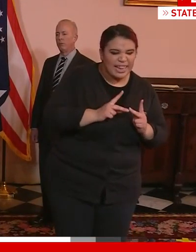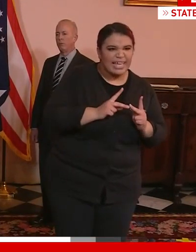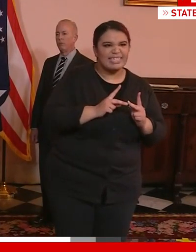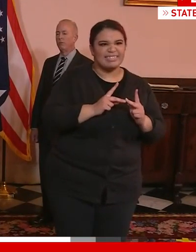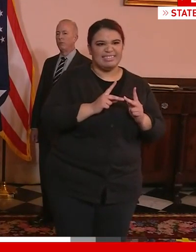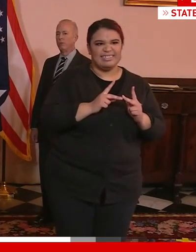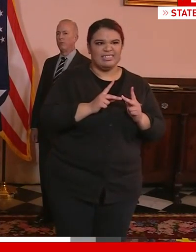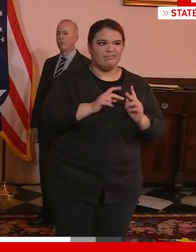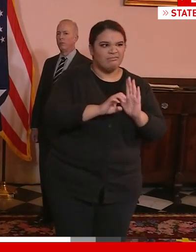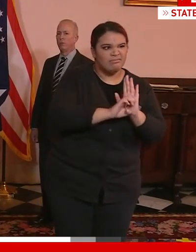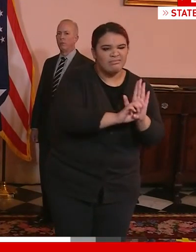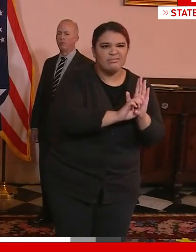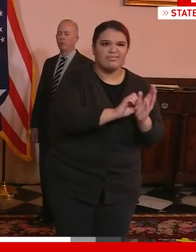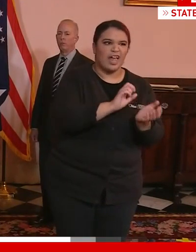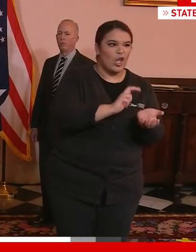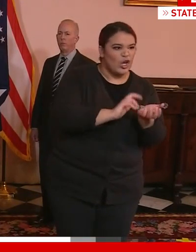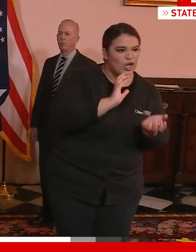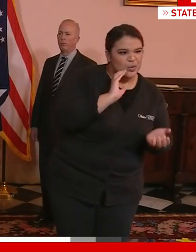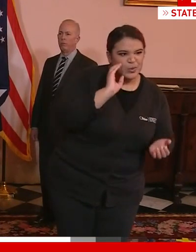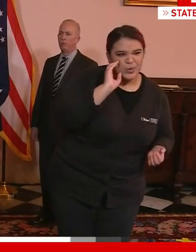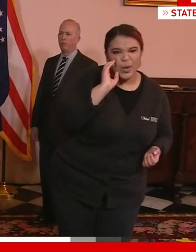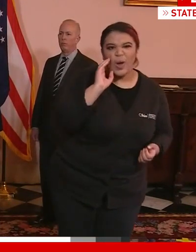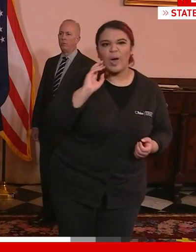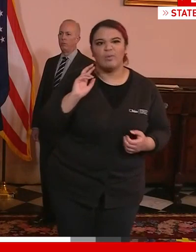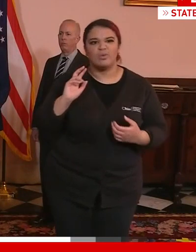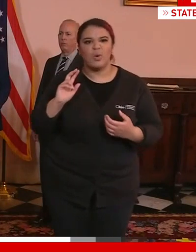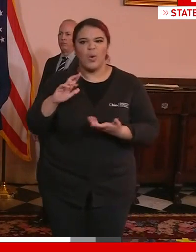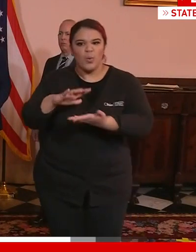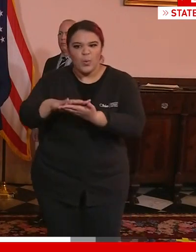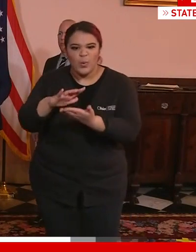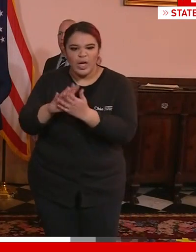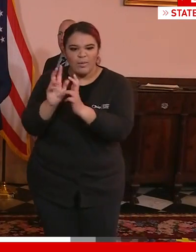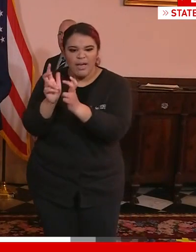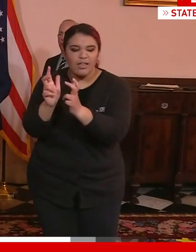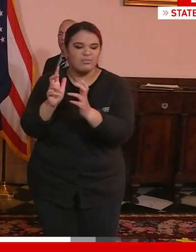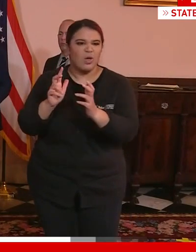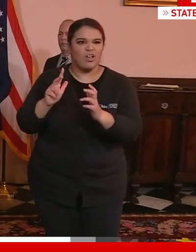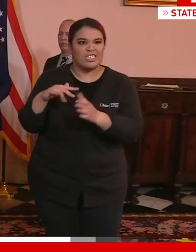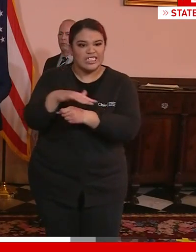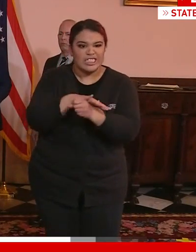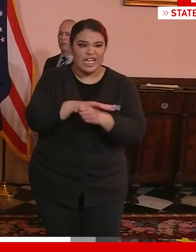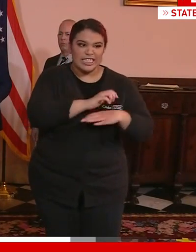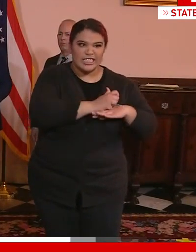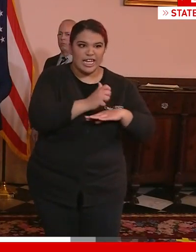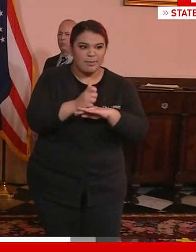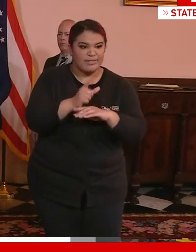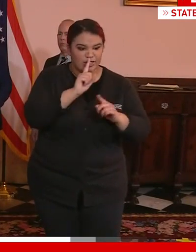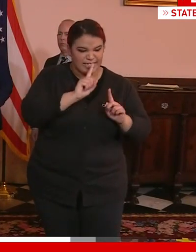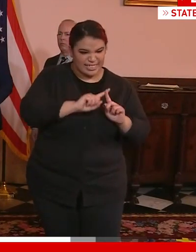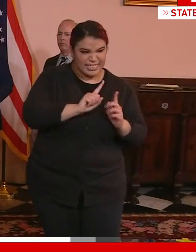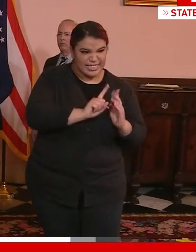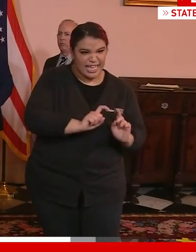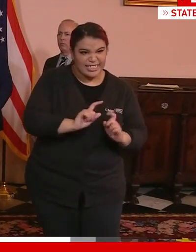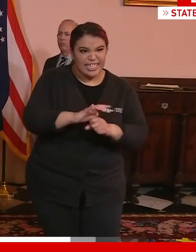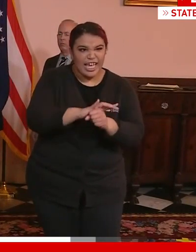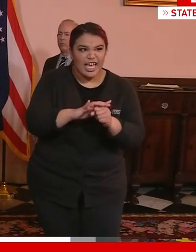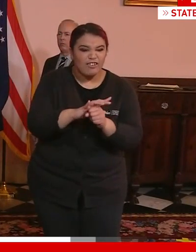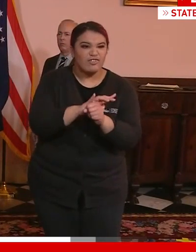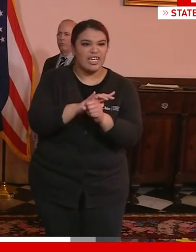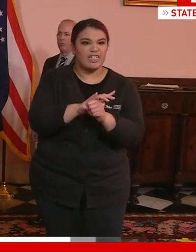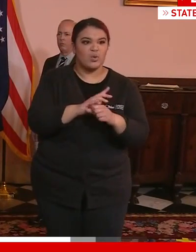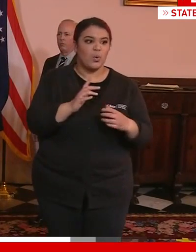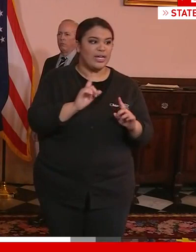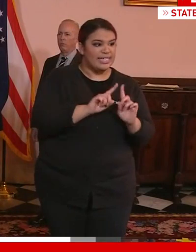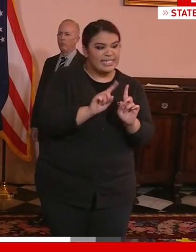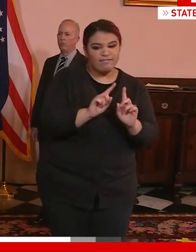wounds that the director talked about, as well as the births that are still going to happen every single day. And those risks are still there.